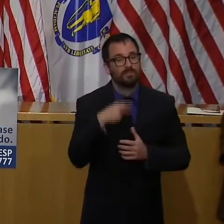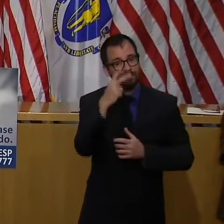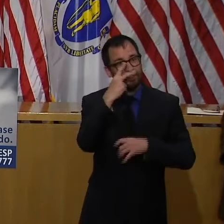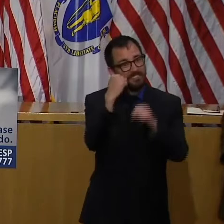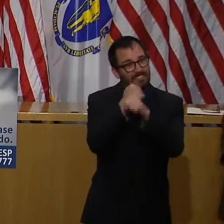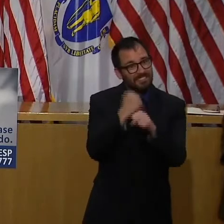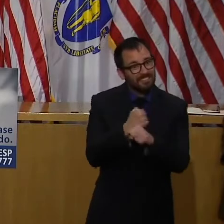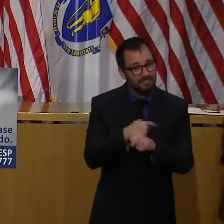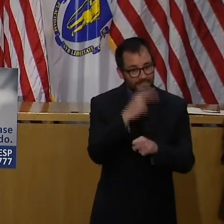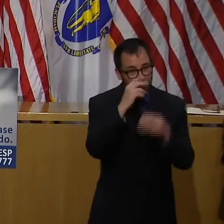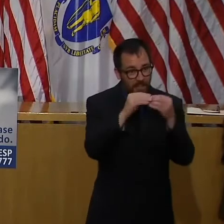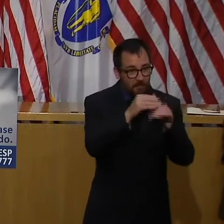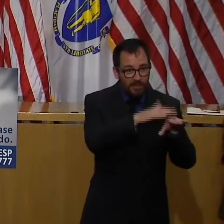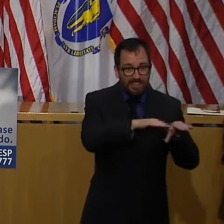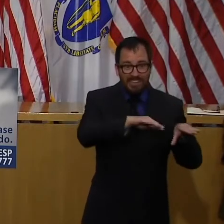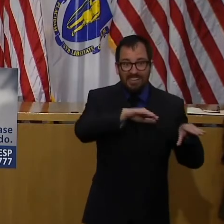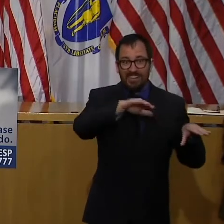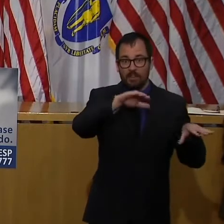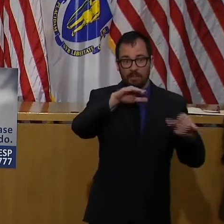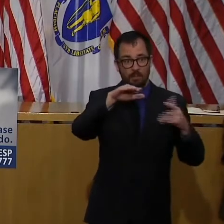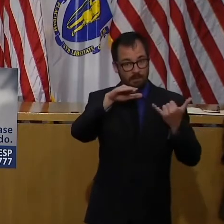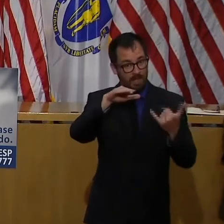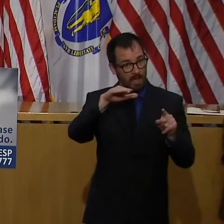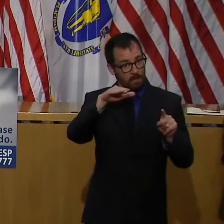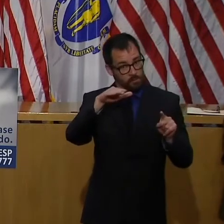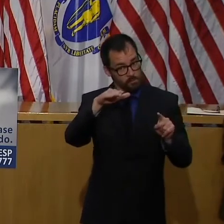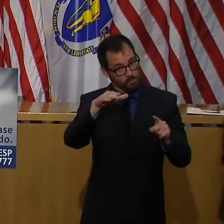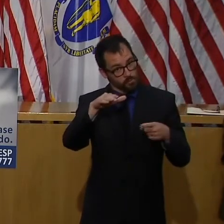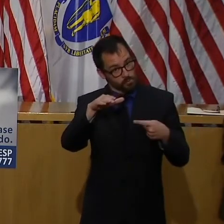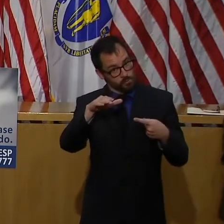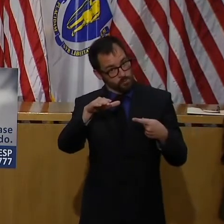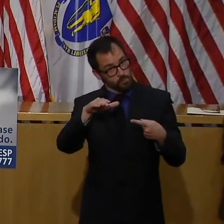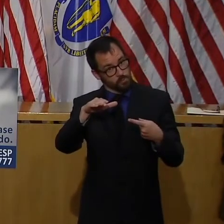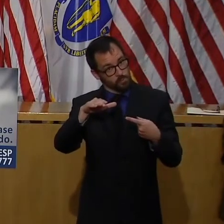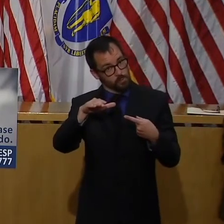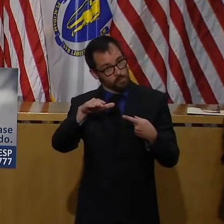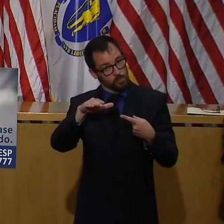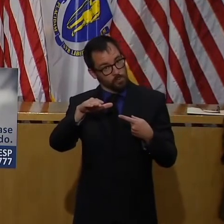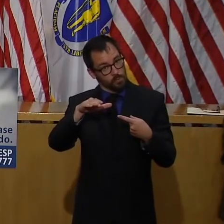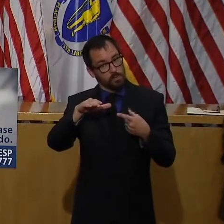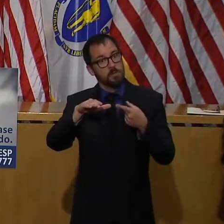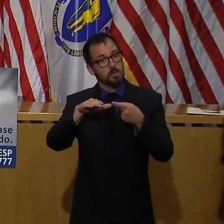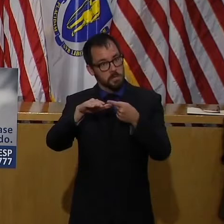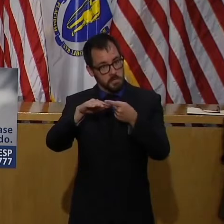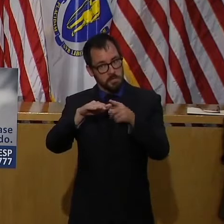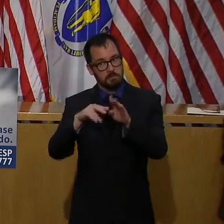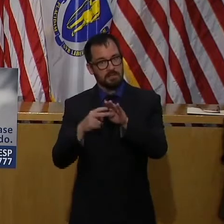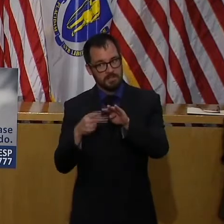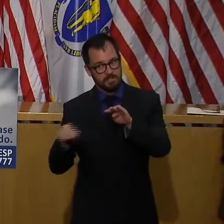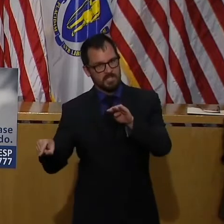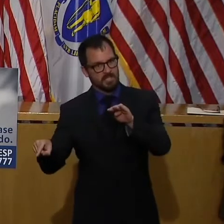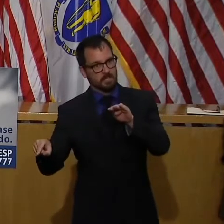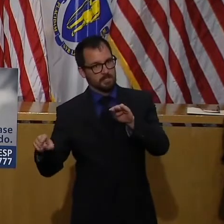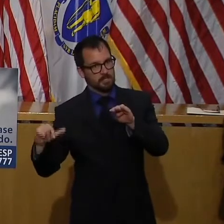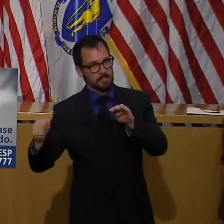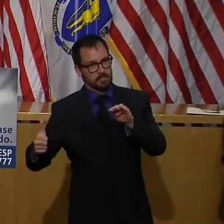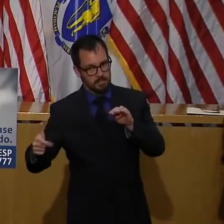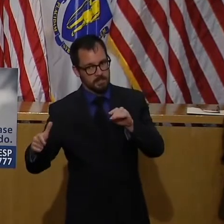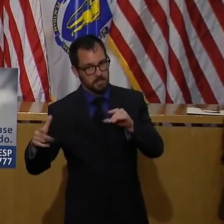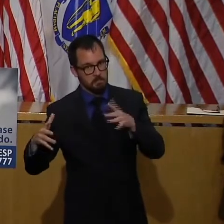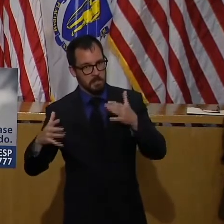start thinking about how we might phase in some return to a new normal, people would already be